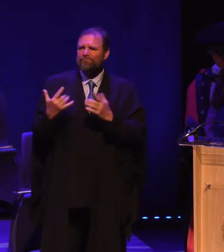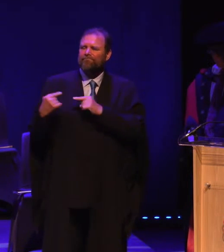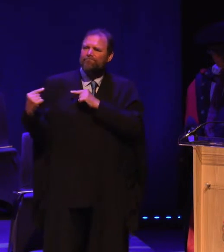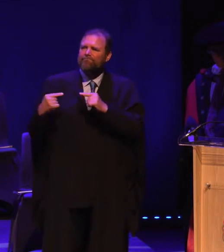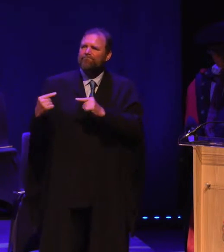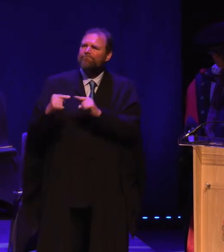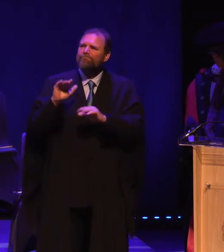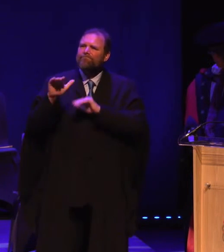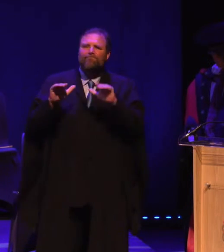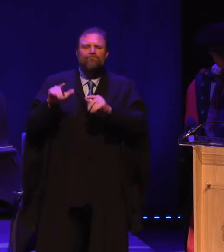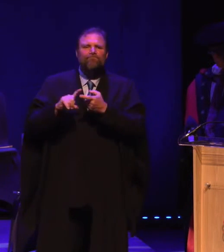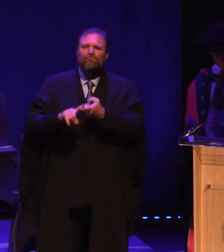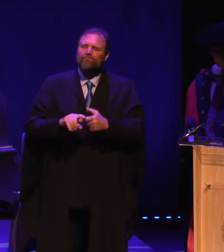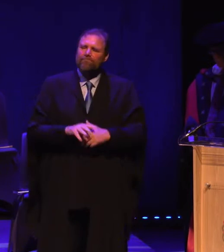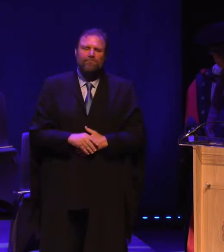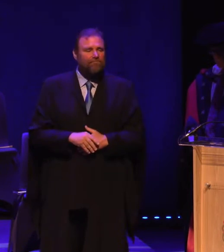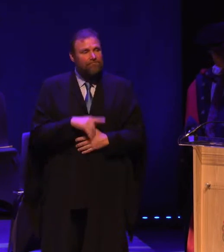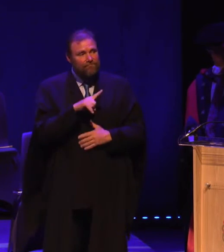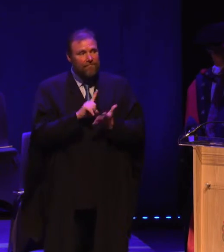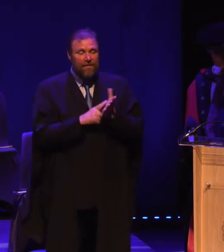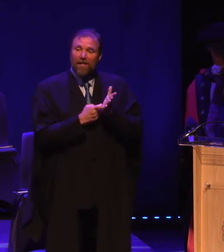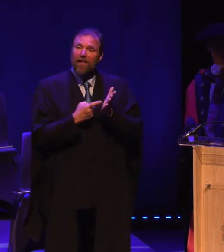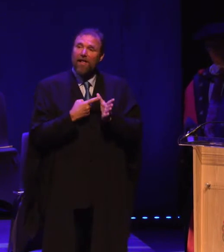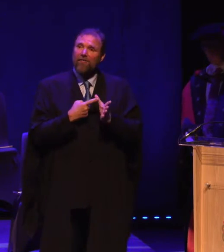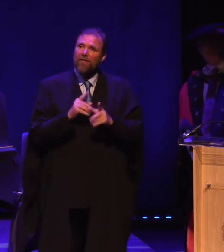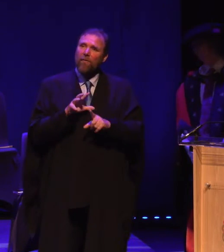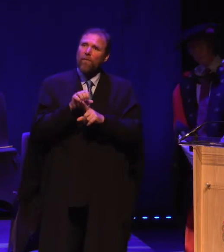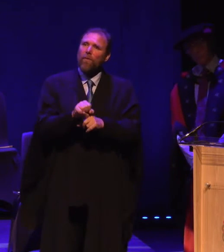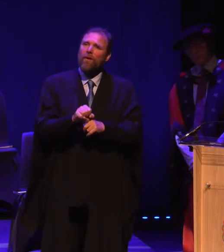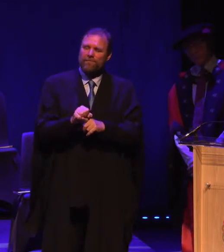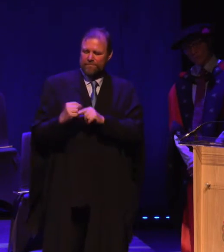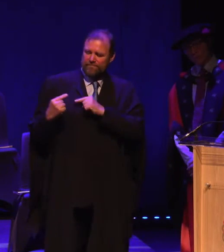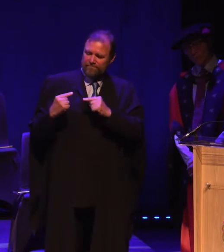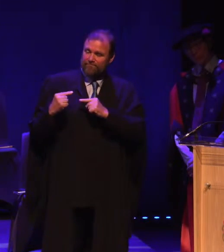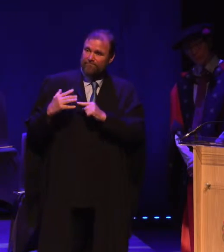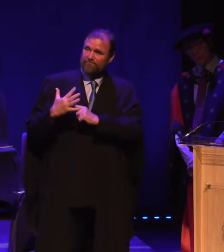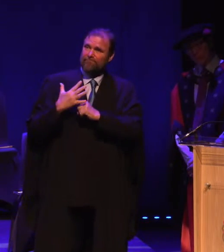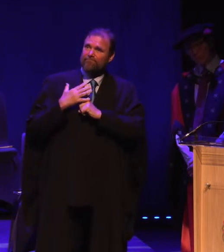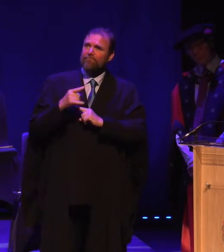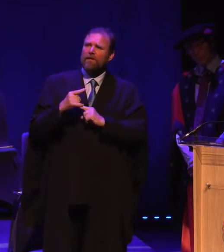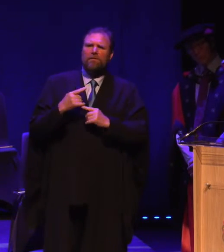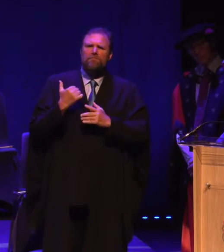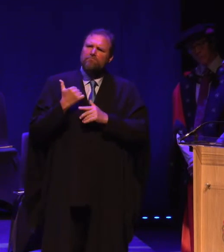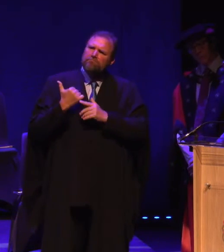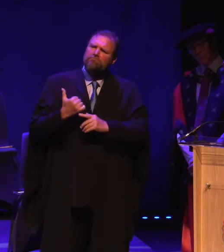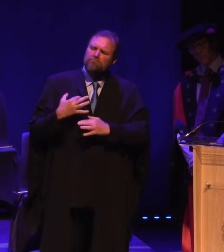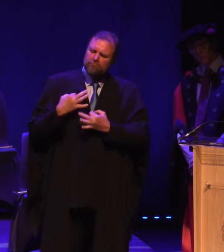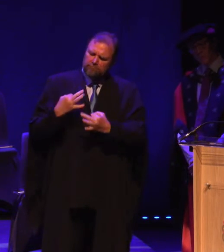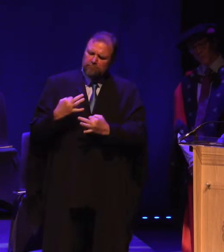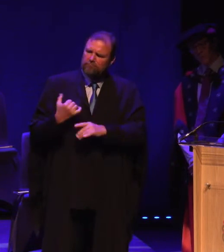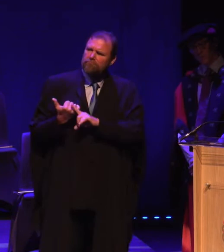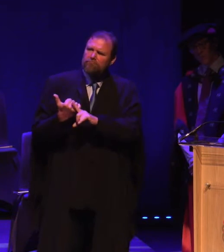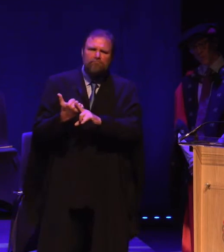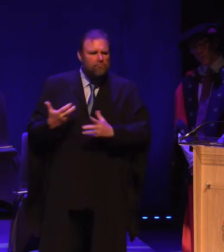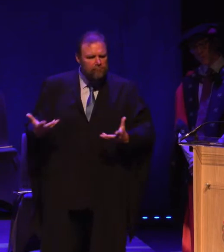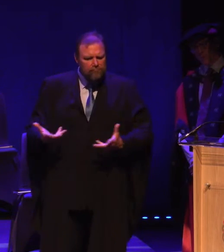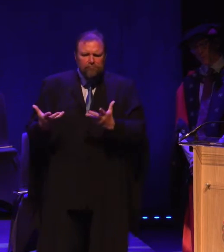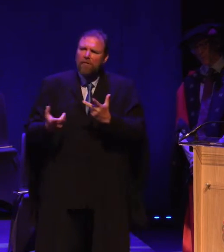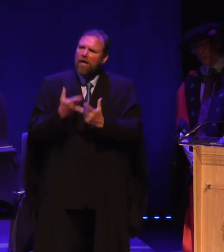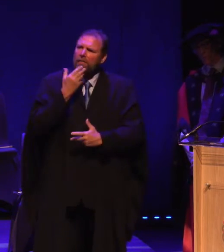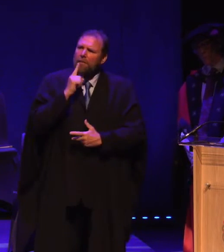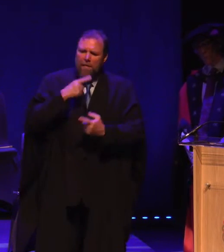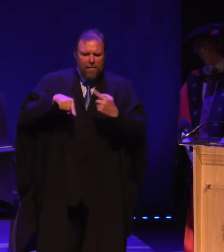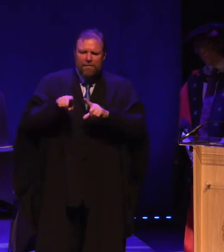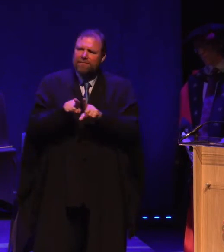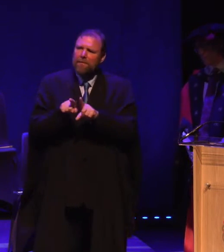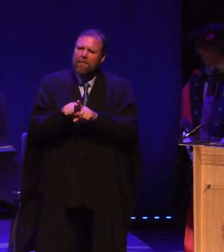commitments. Lara has not only overcome adversity, but has been a strong advocate for others facing similar challenges, working with the media